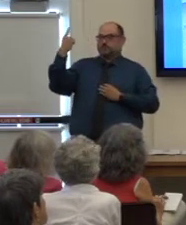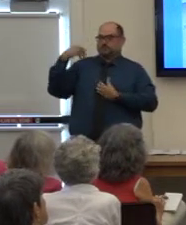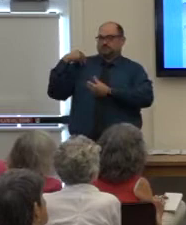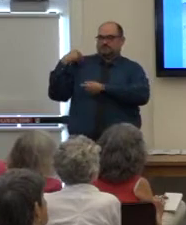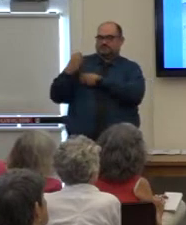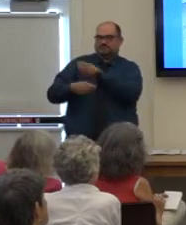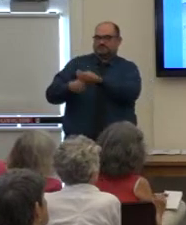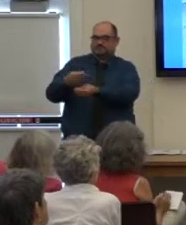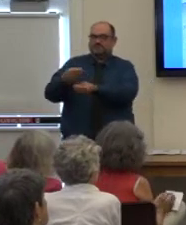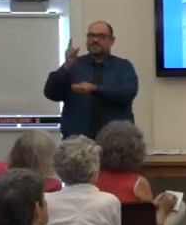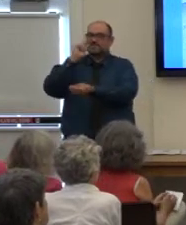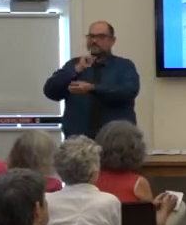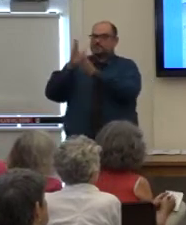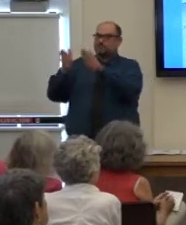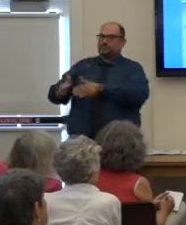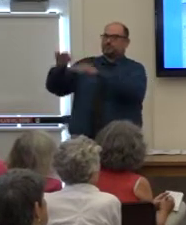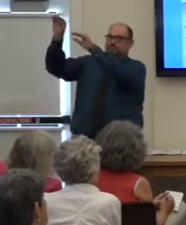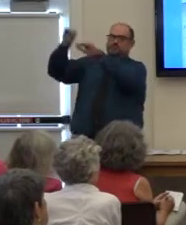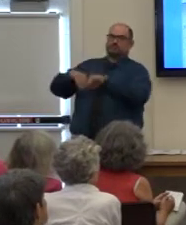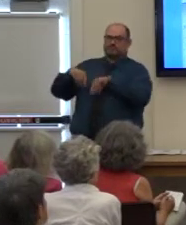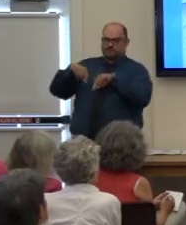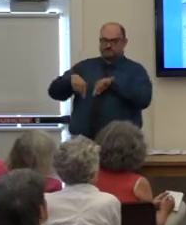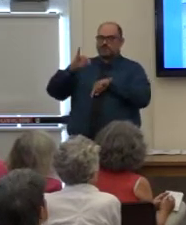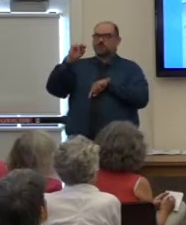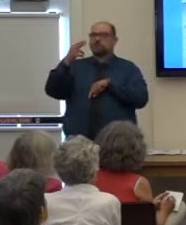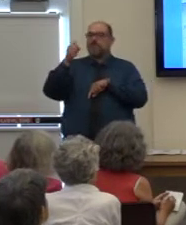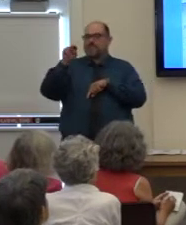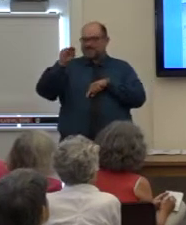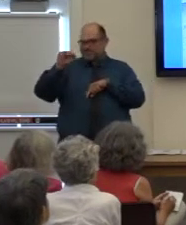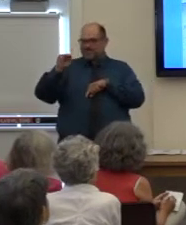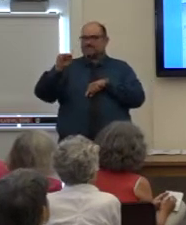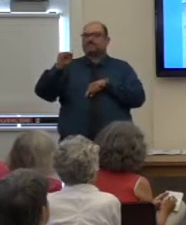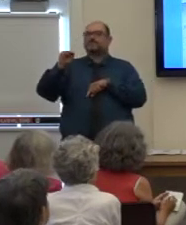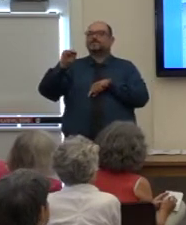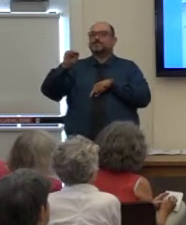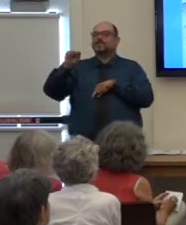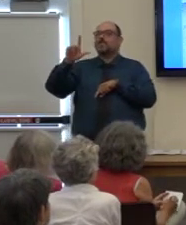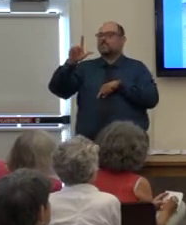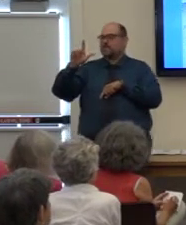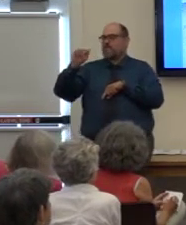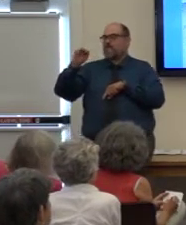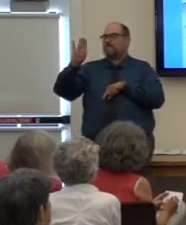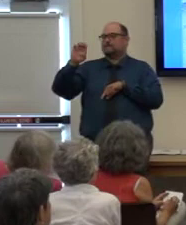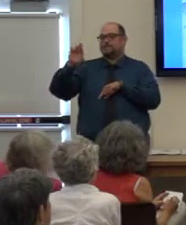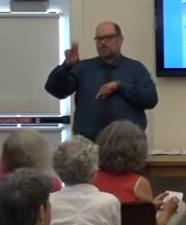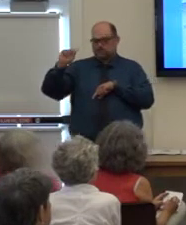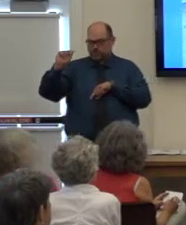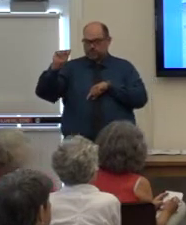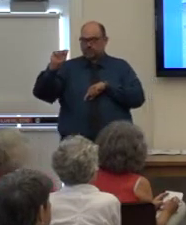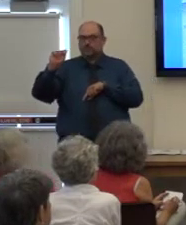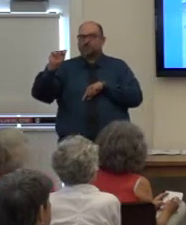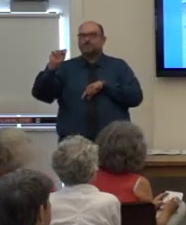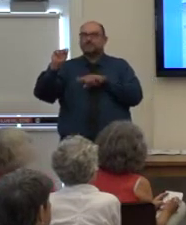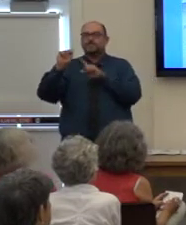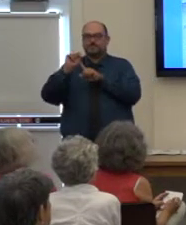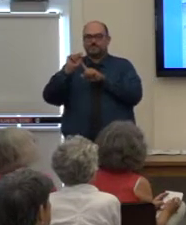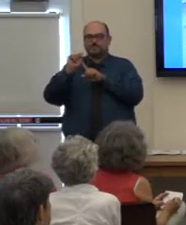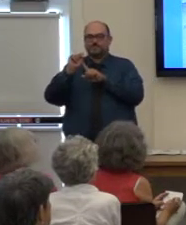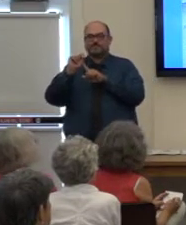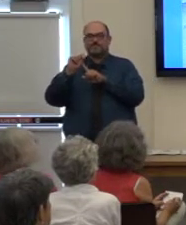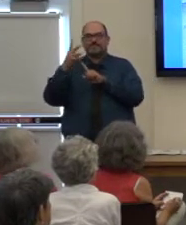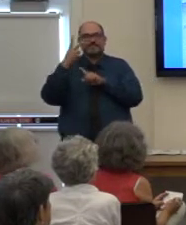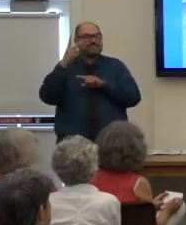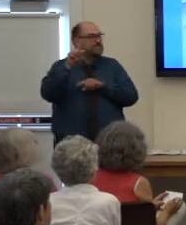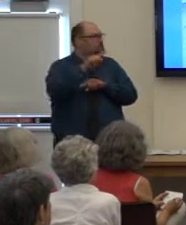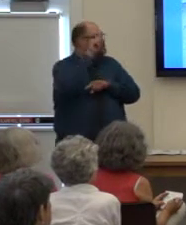Jonathan Lambert, or Lumbert, who gave his name to Lambert's Cove, circled in yellow up there on that map, and who came from